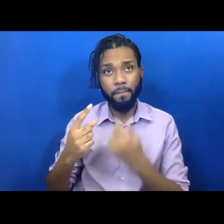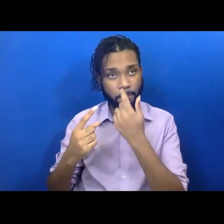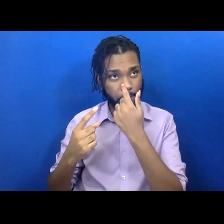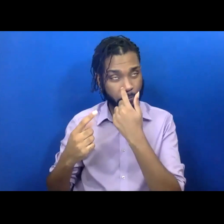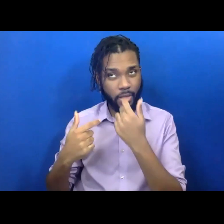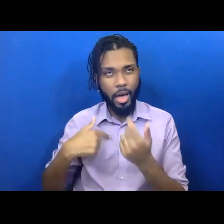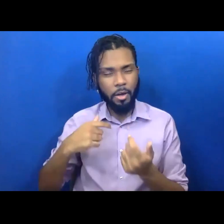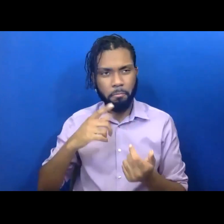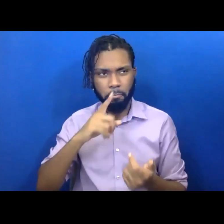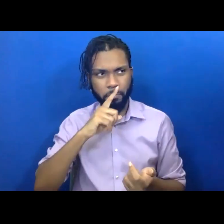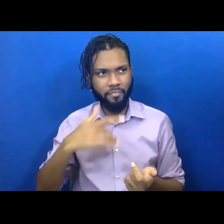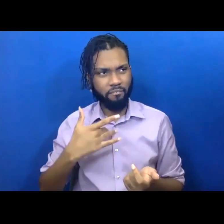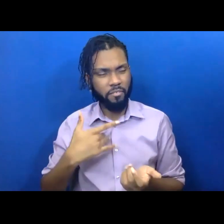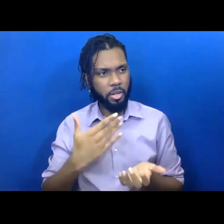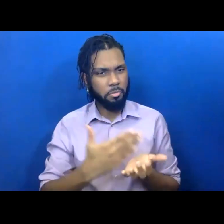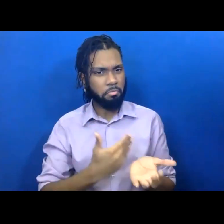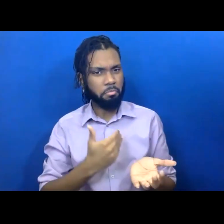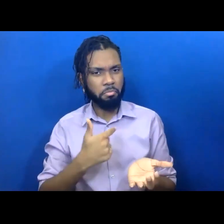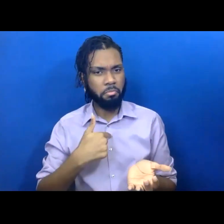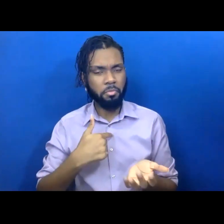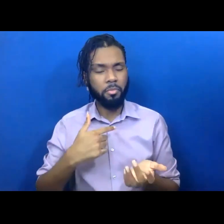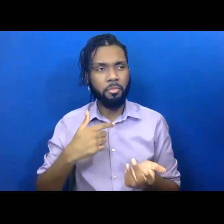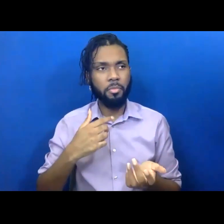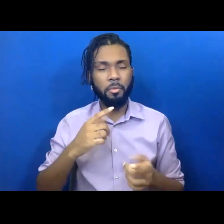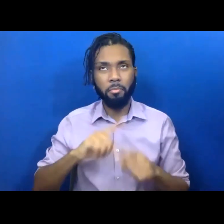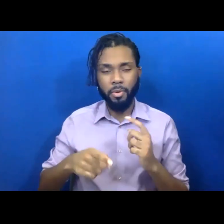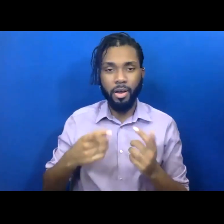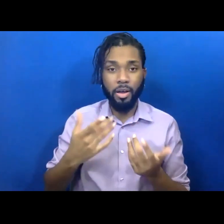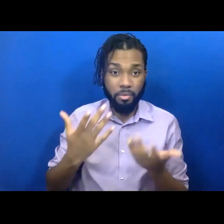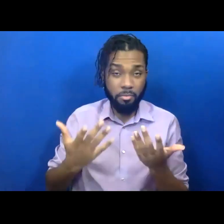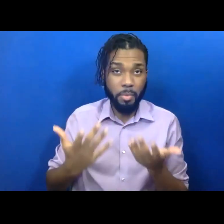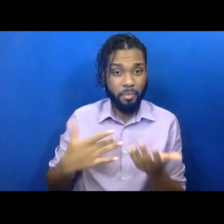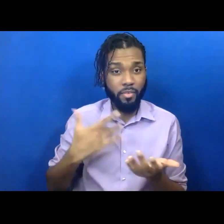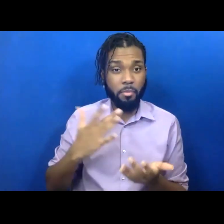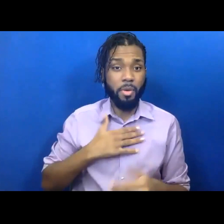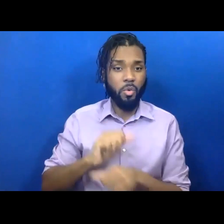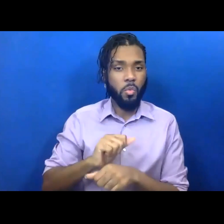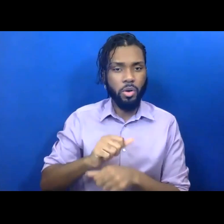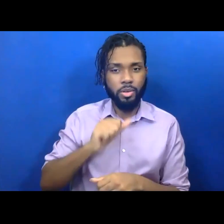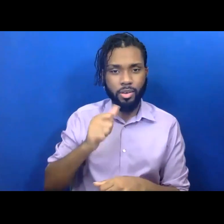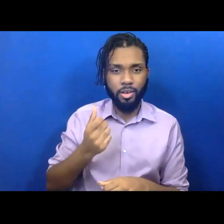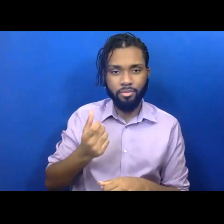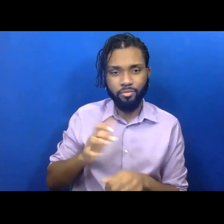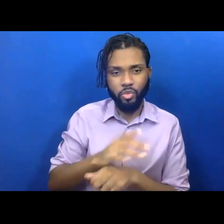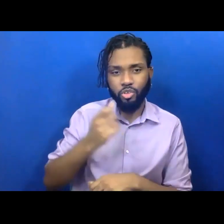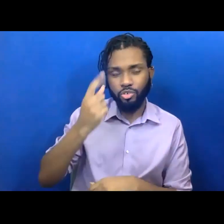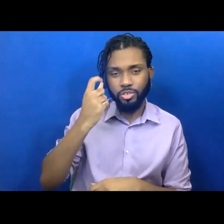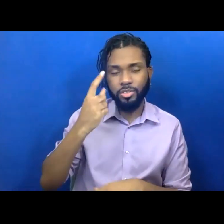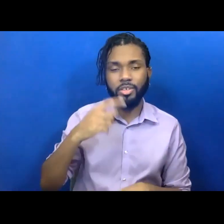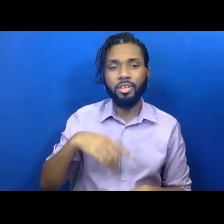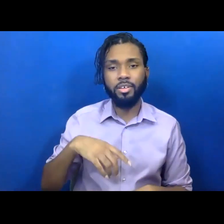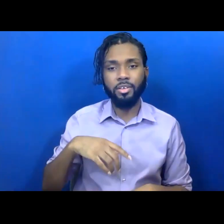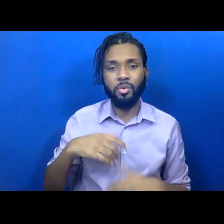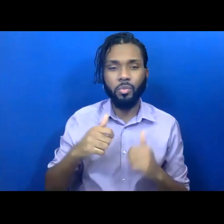my marginalization so much as it leads to sort of my work not really being understood, particularly with respect to the more technical areas of